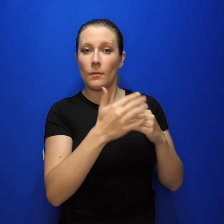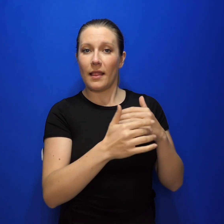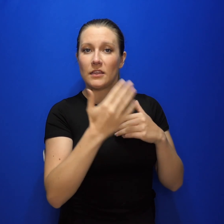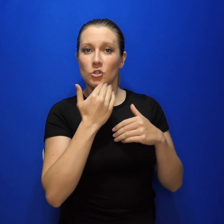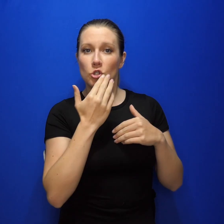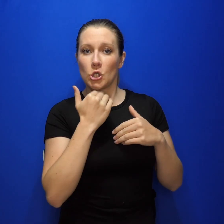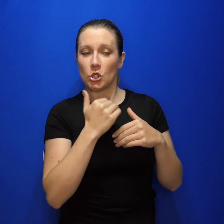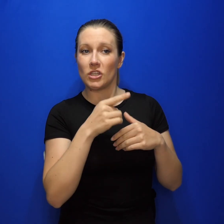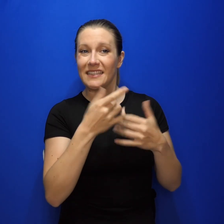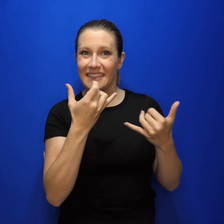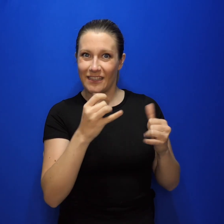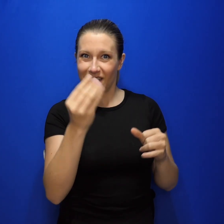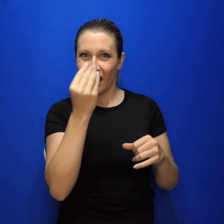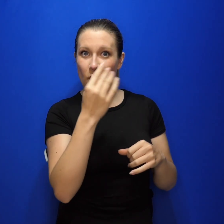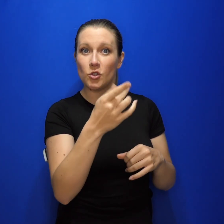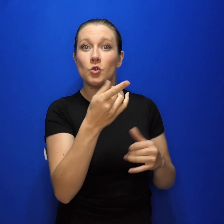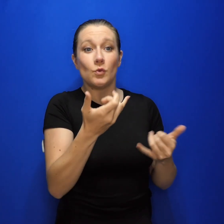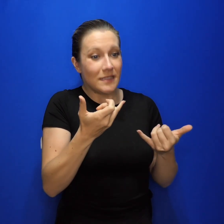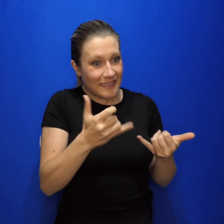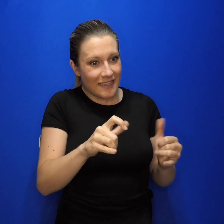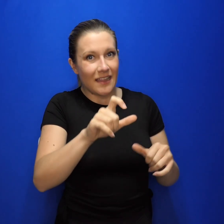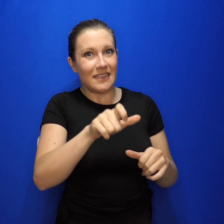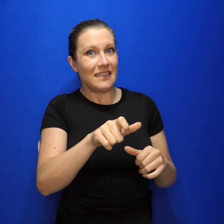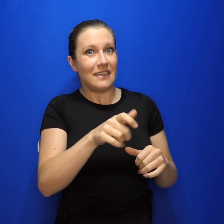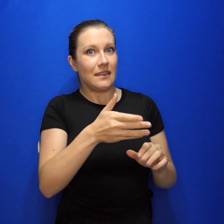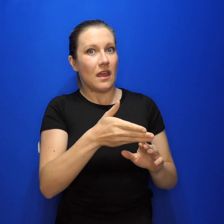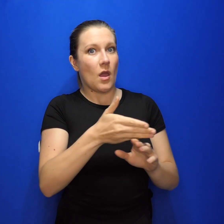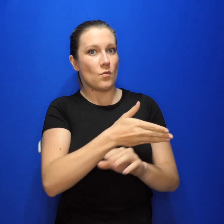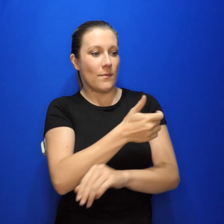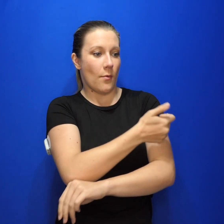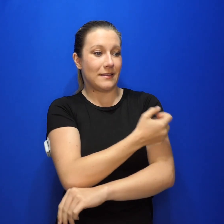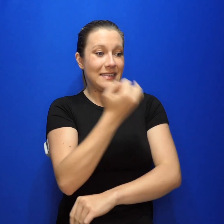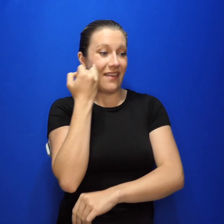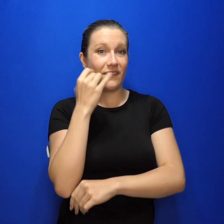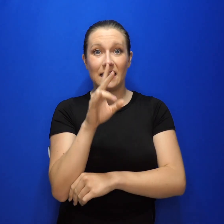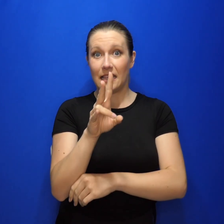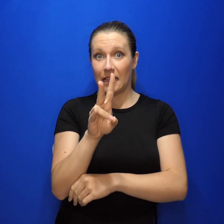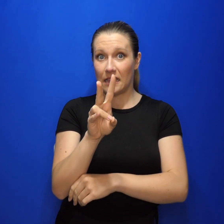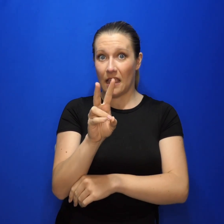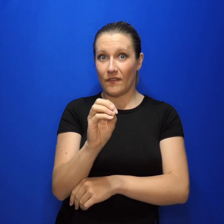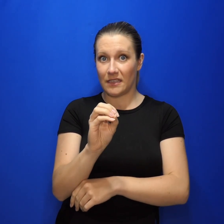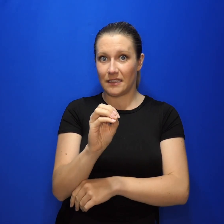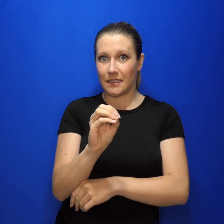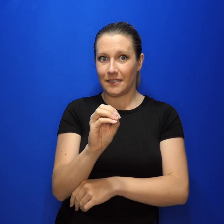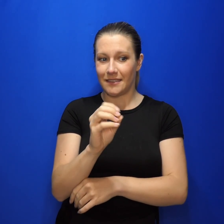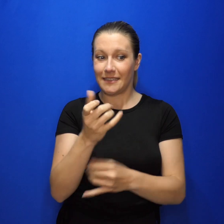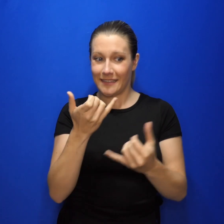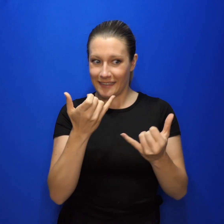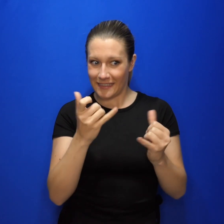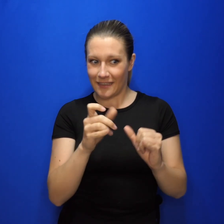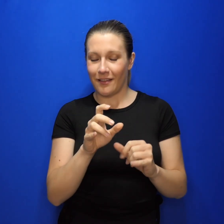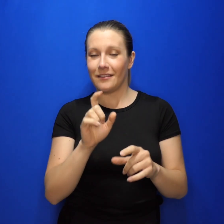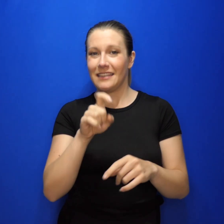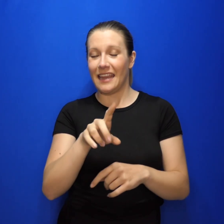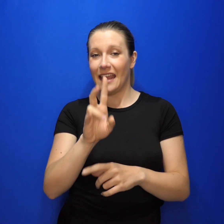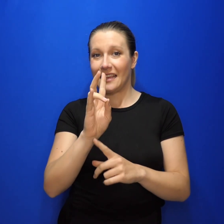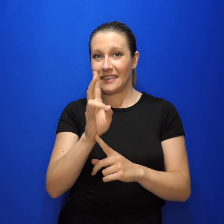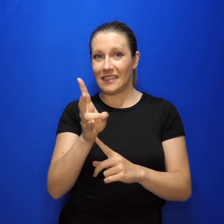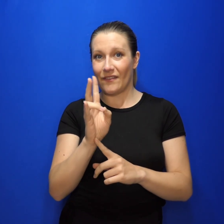still tells you still need somewhat of a pre-bolus. If your blood sugar is 70, that's still a 7-minute